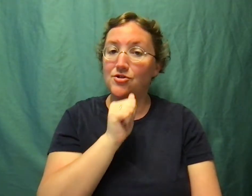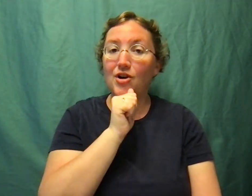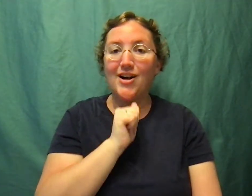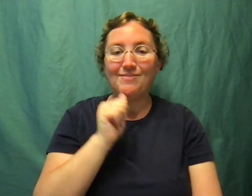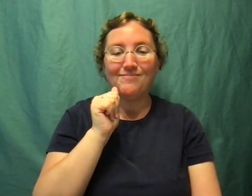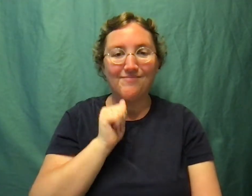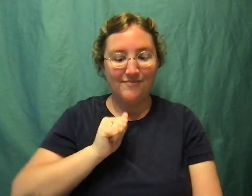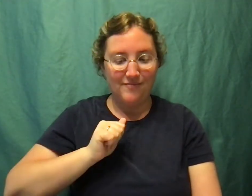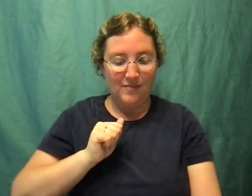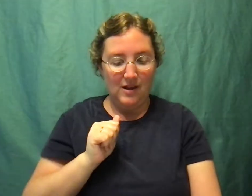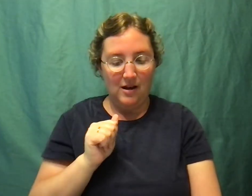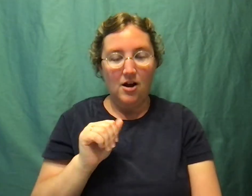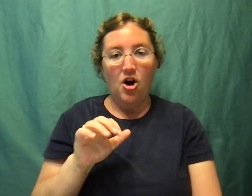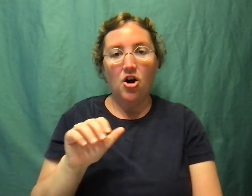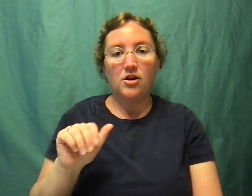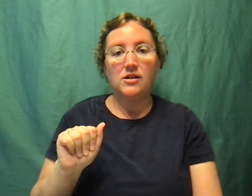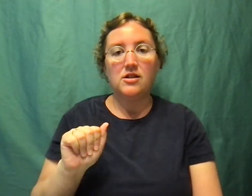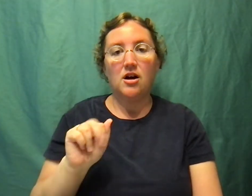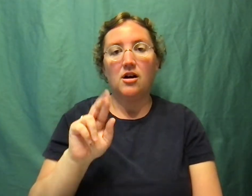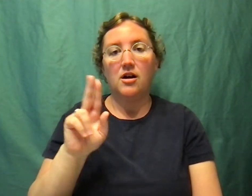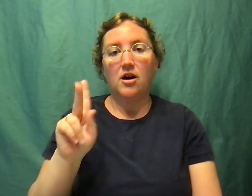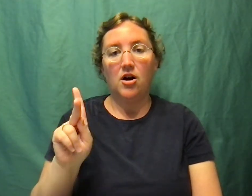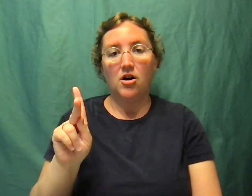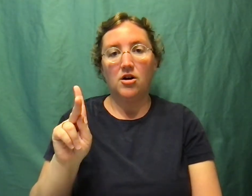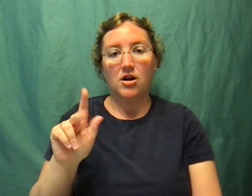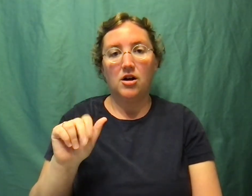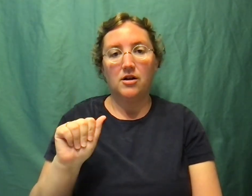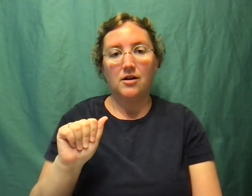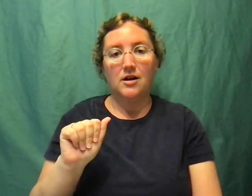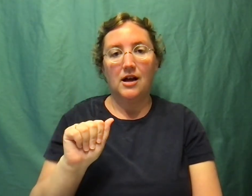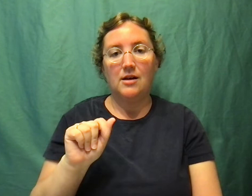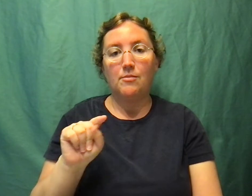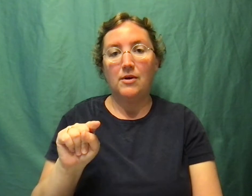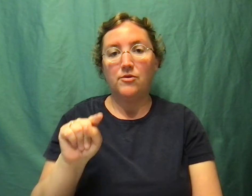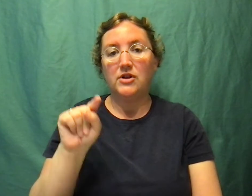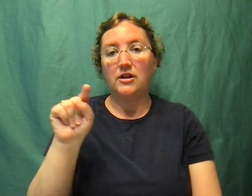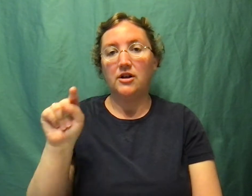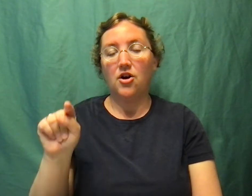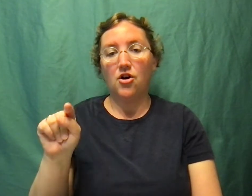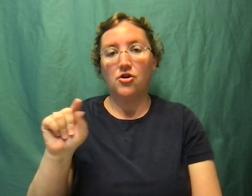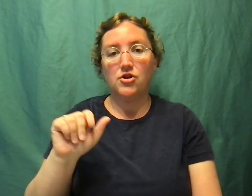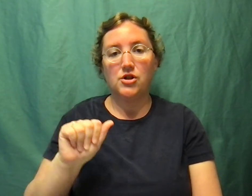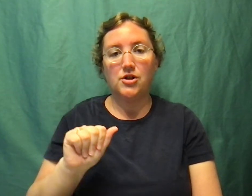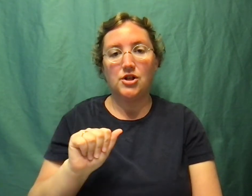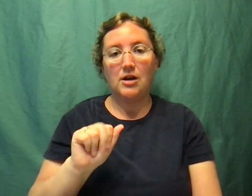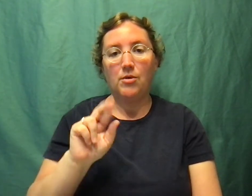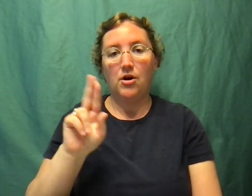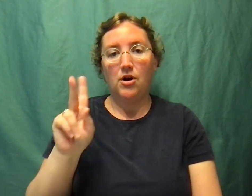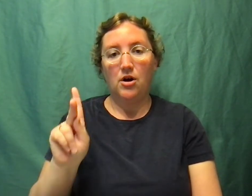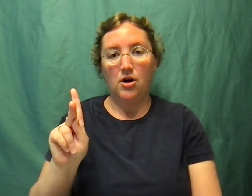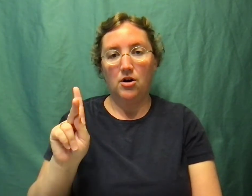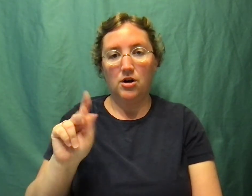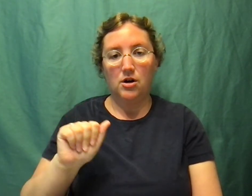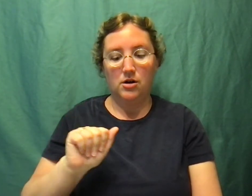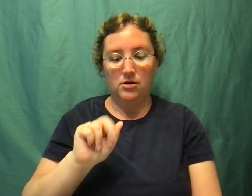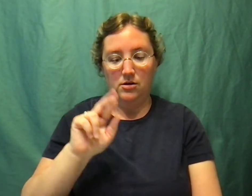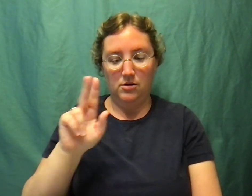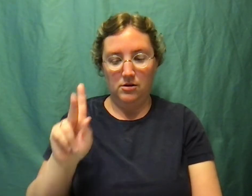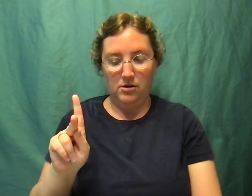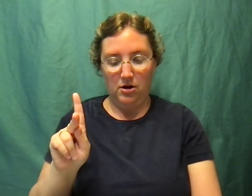dry. Arkansas, arc, and it moves in a little arch shape. Arc.